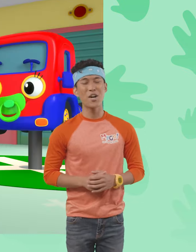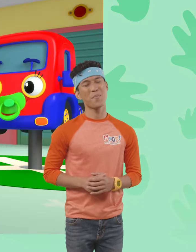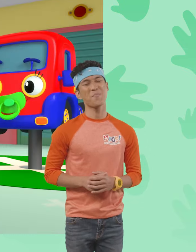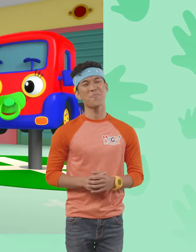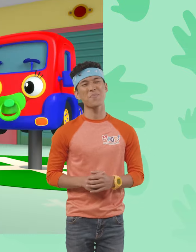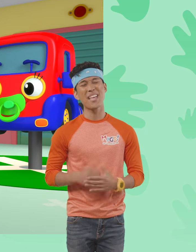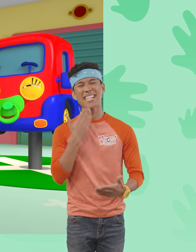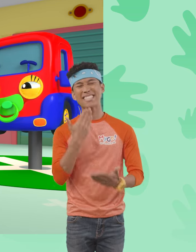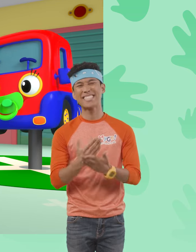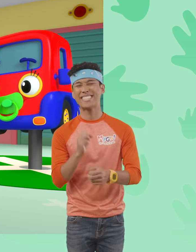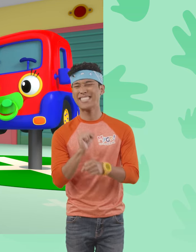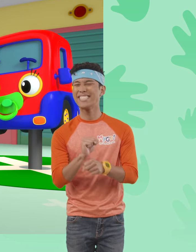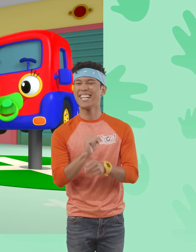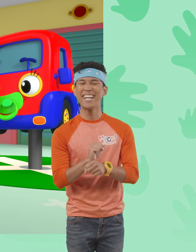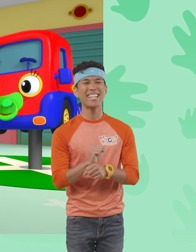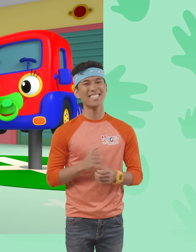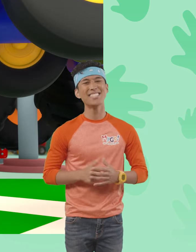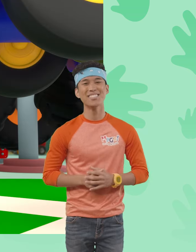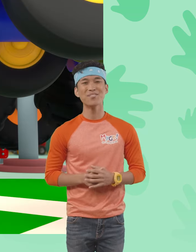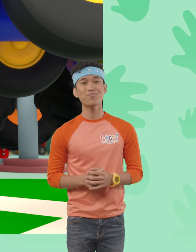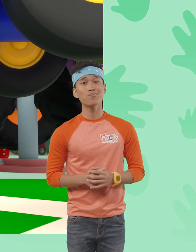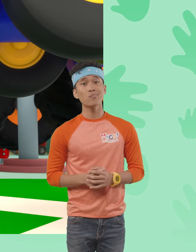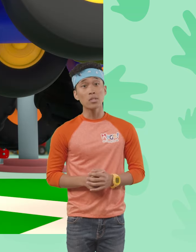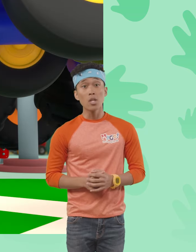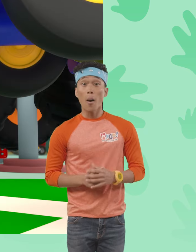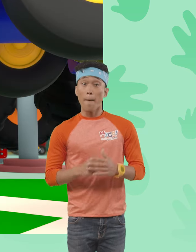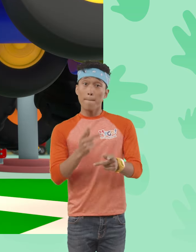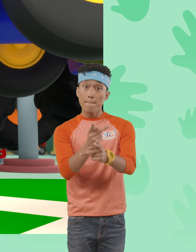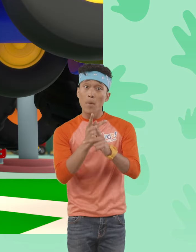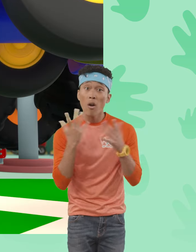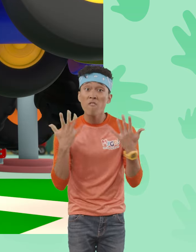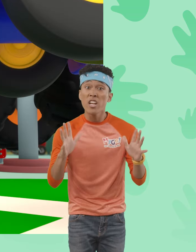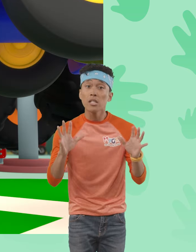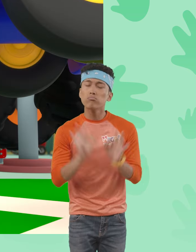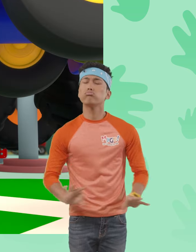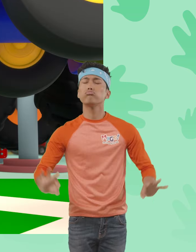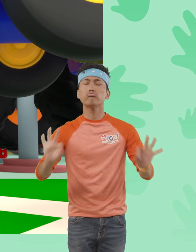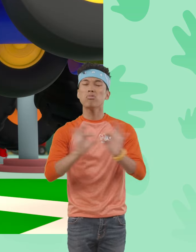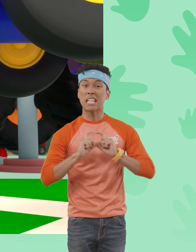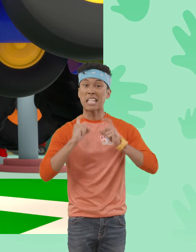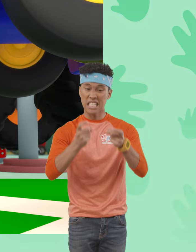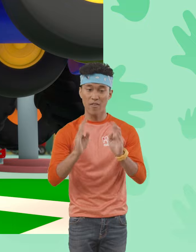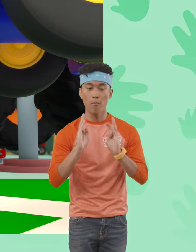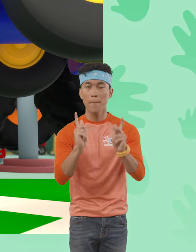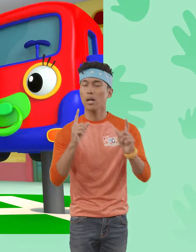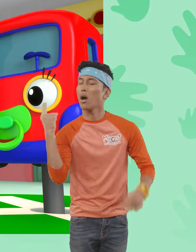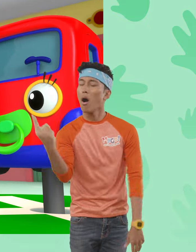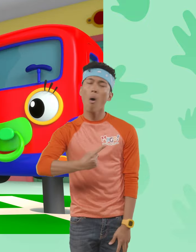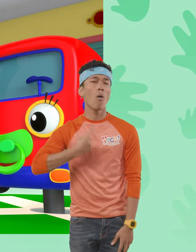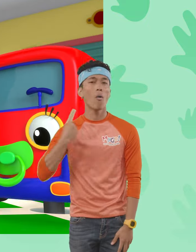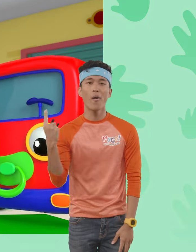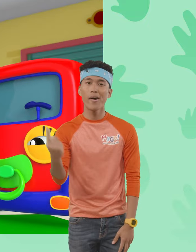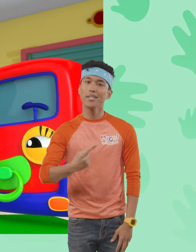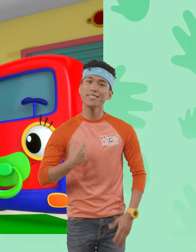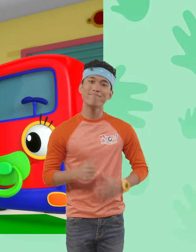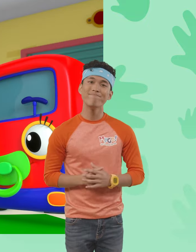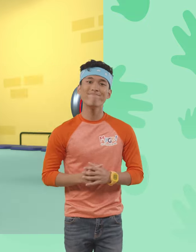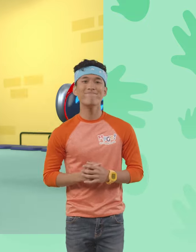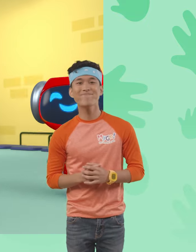Oh, well done, Baby Truck. It's important to always give things back after you borrow them.